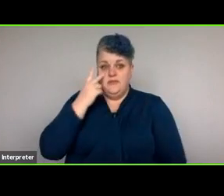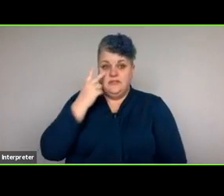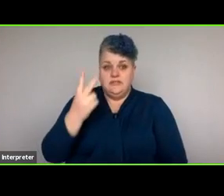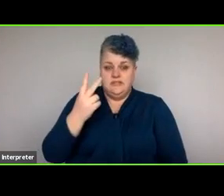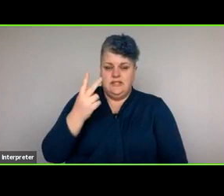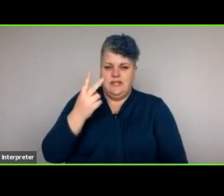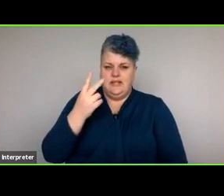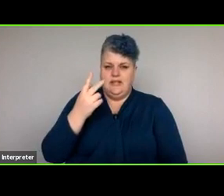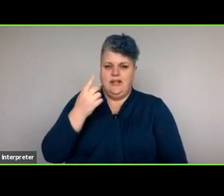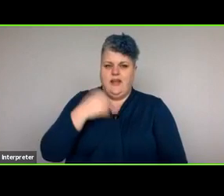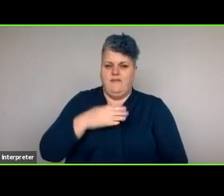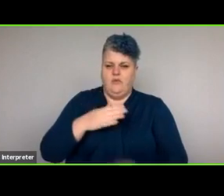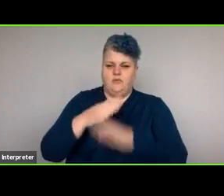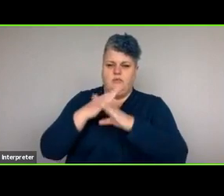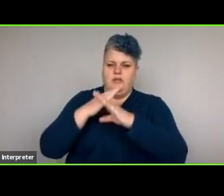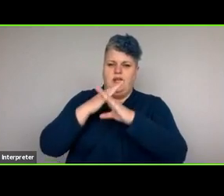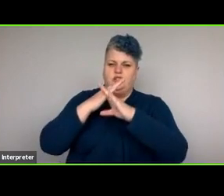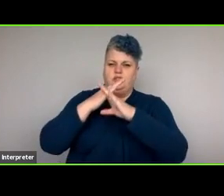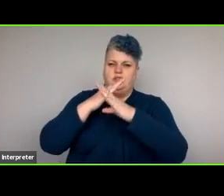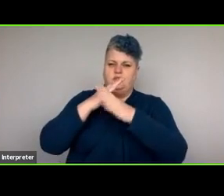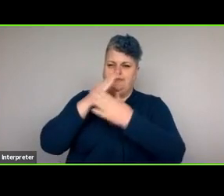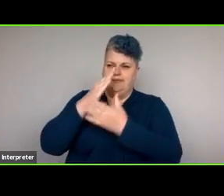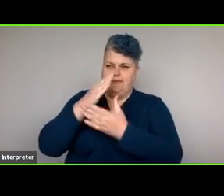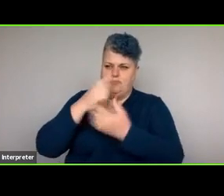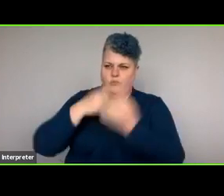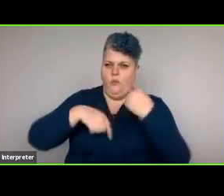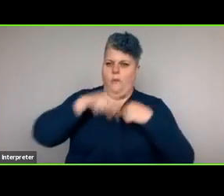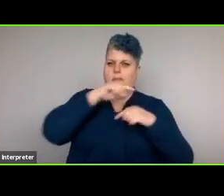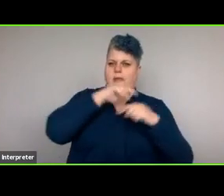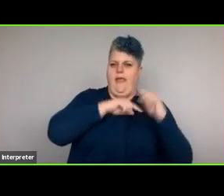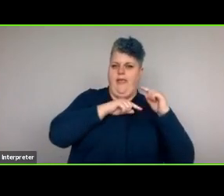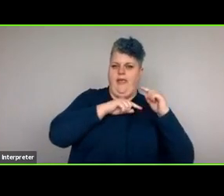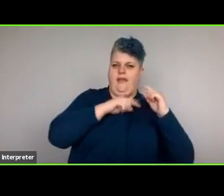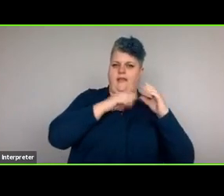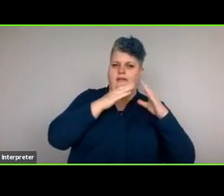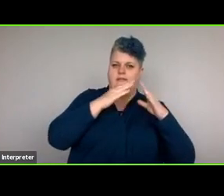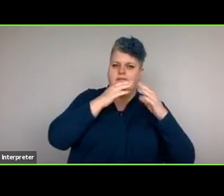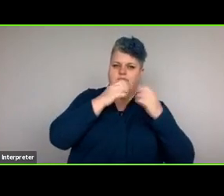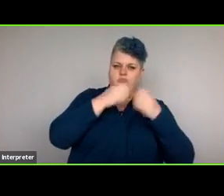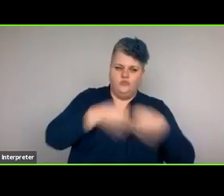of protections for LGBTQ people at the federal level under